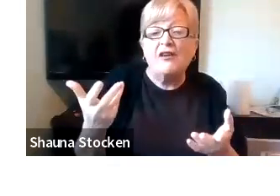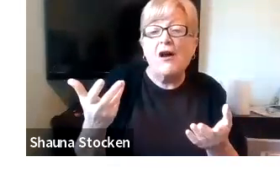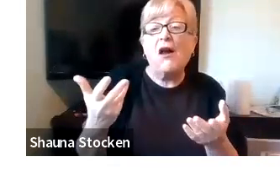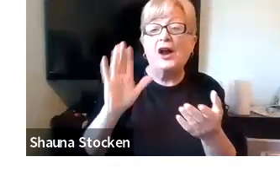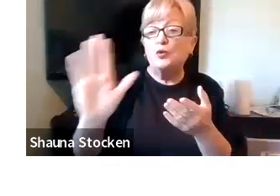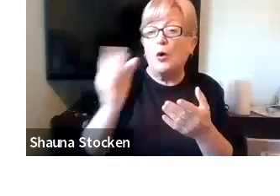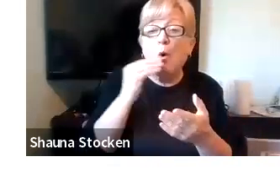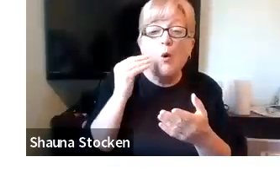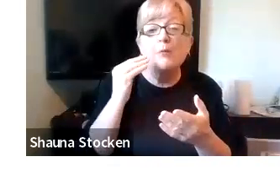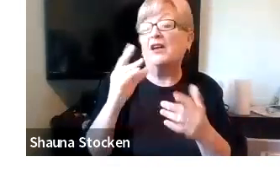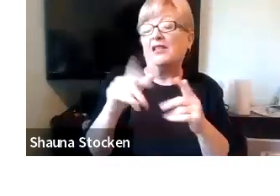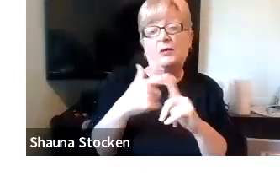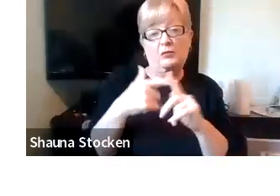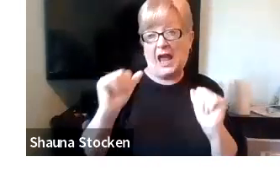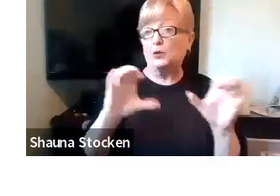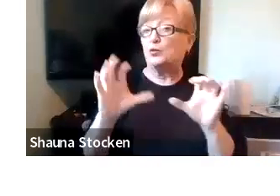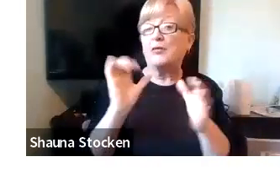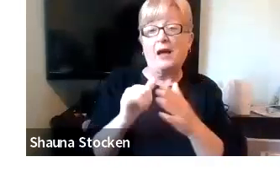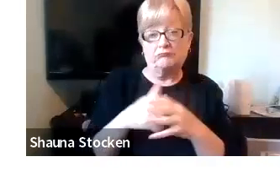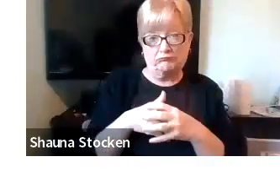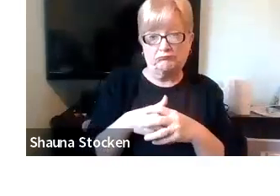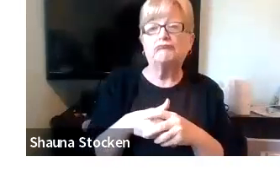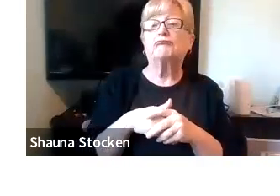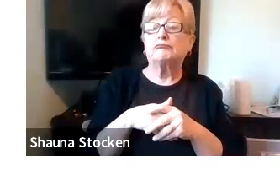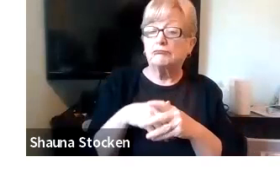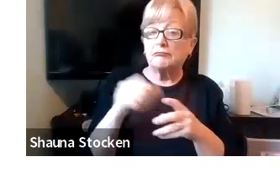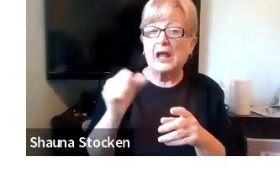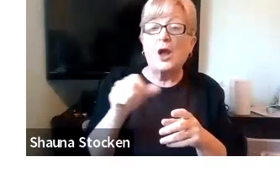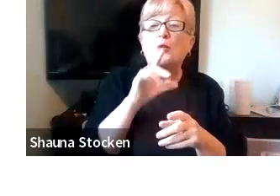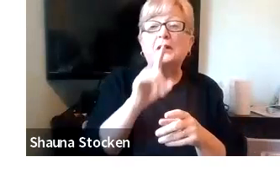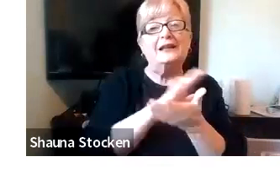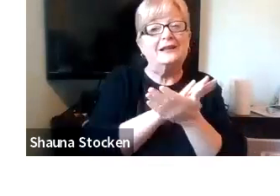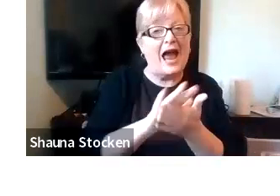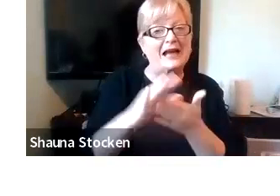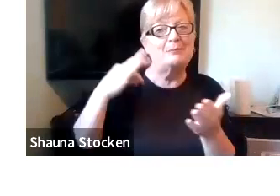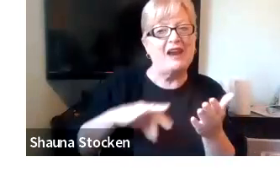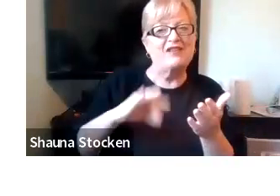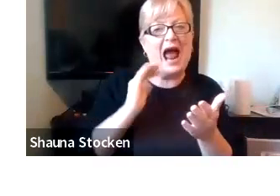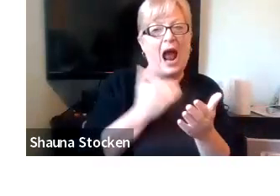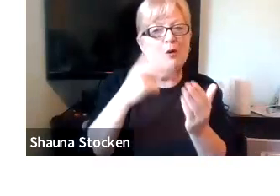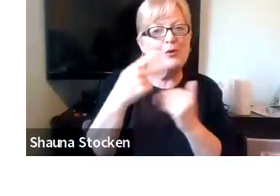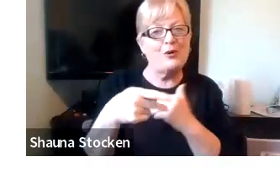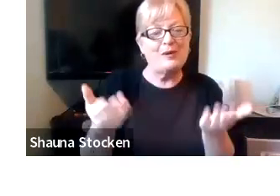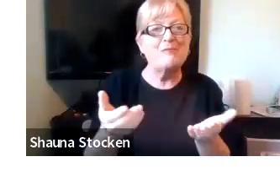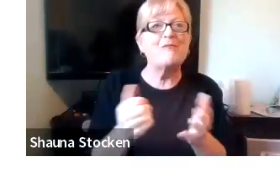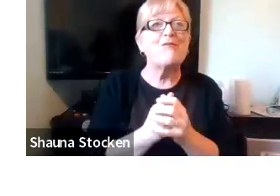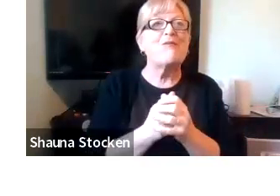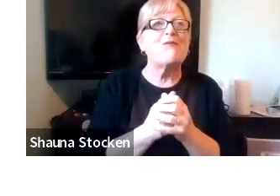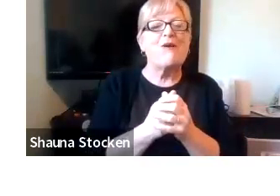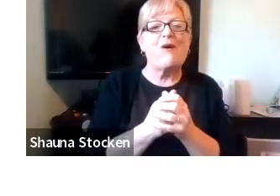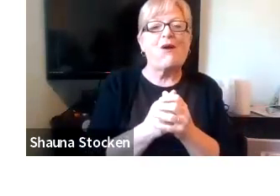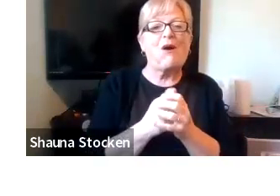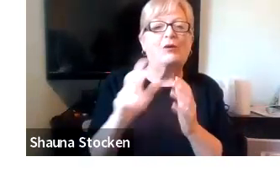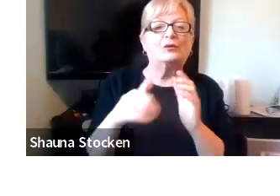do that. And then one of the really nice benefits, I think, of our program is that we say that we're by people